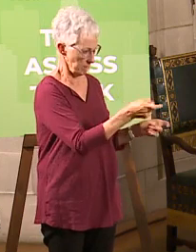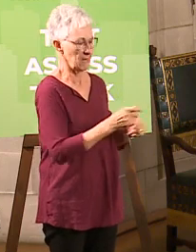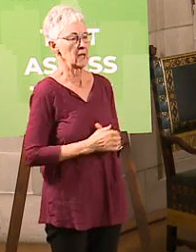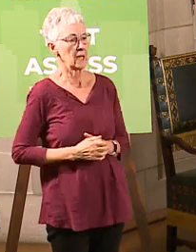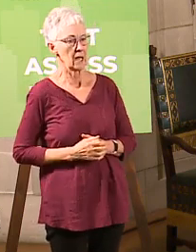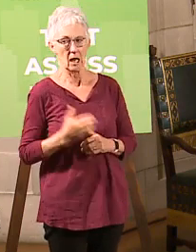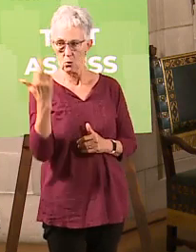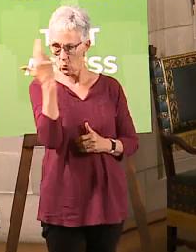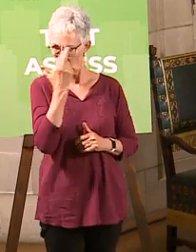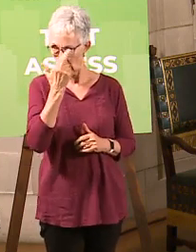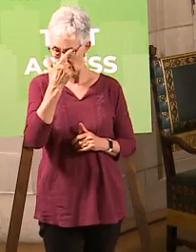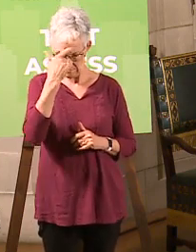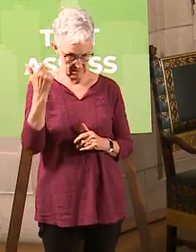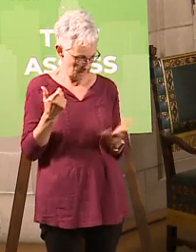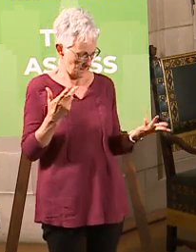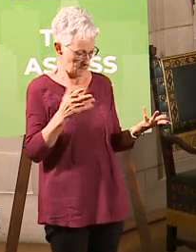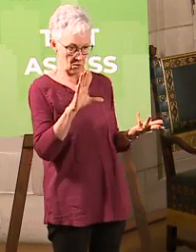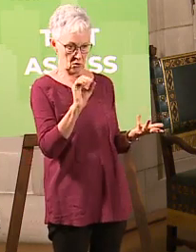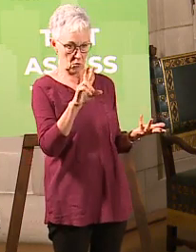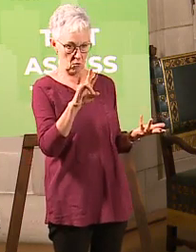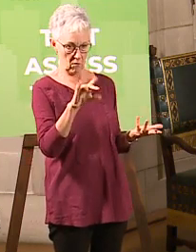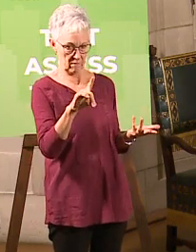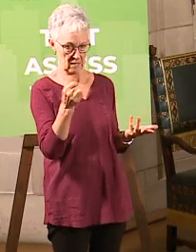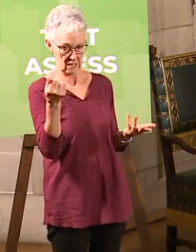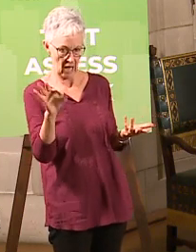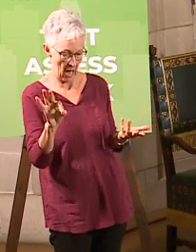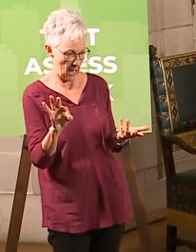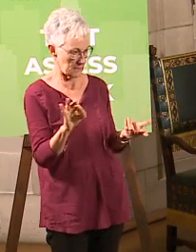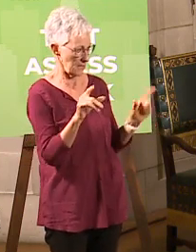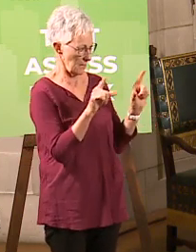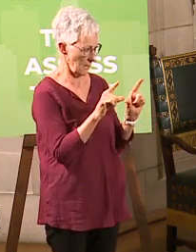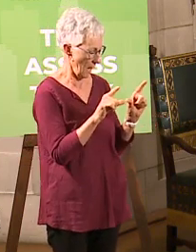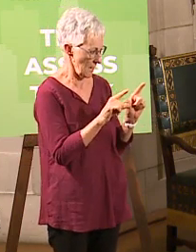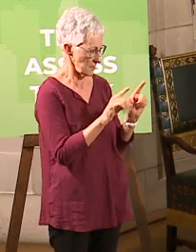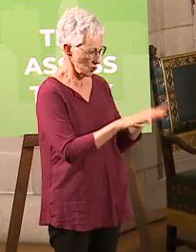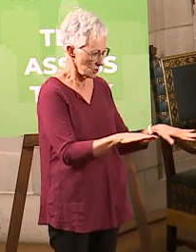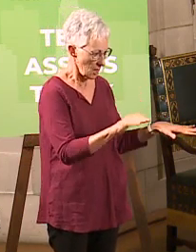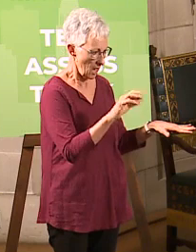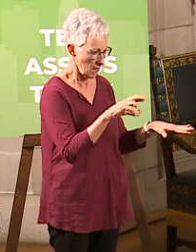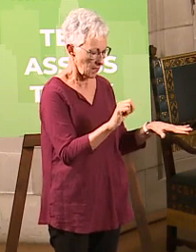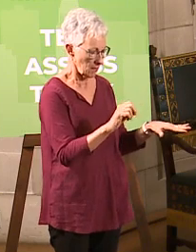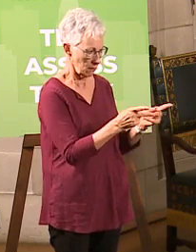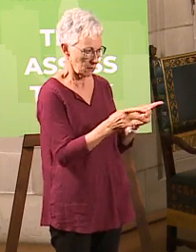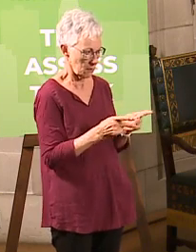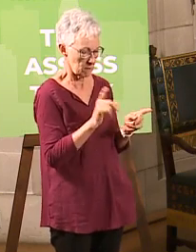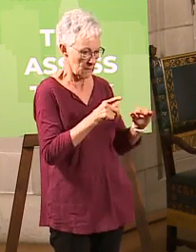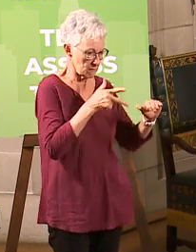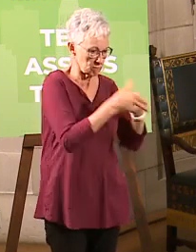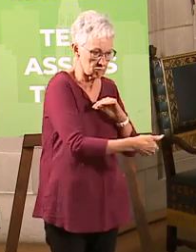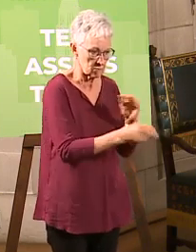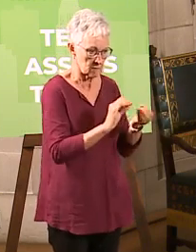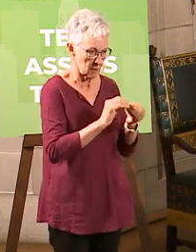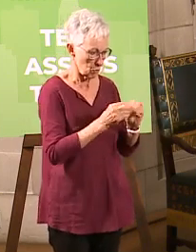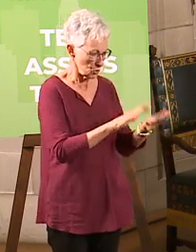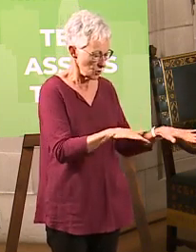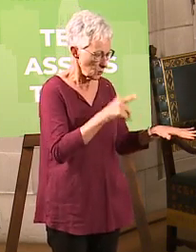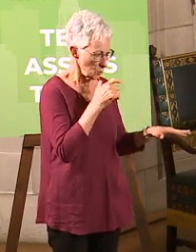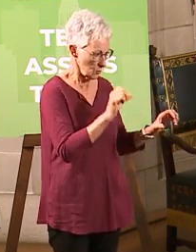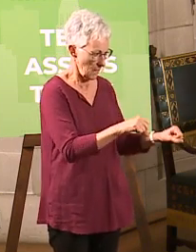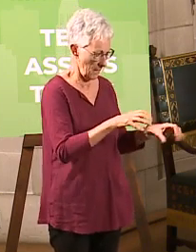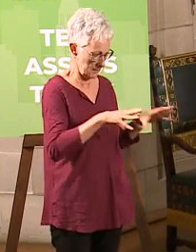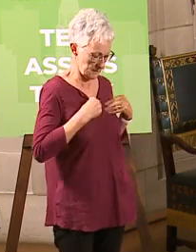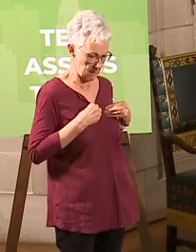throughout Nebraska. So I'm pleased to share the CARES Act recently provided Nebraska $20 million